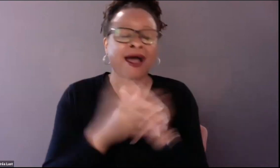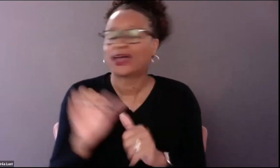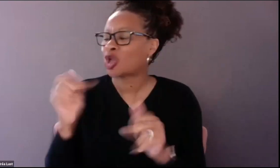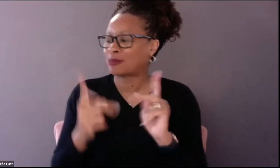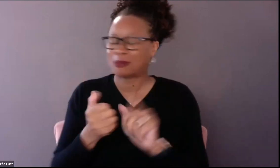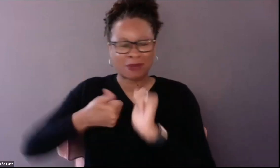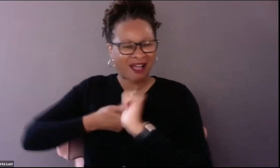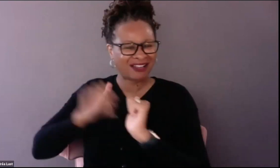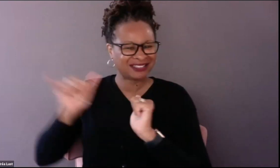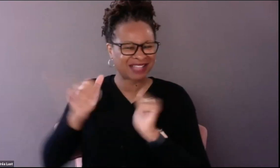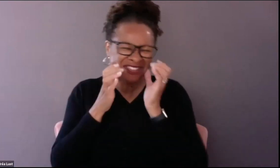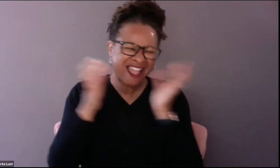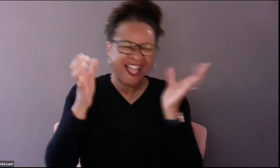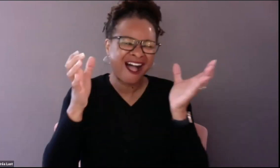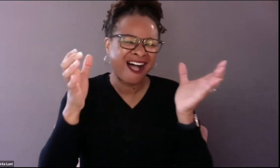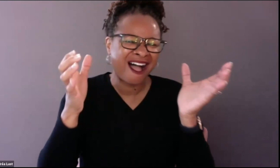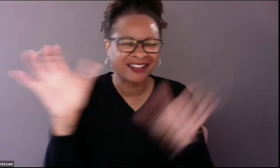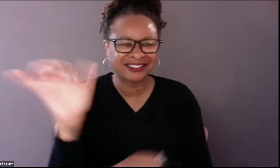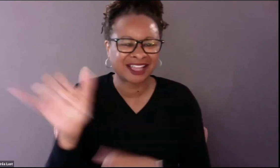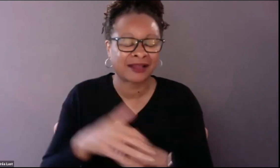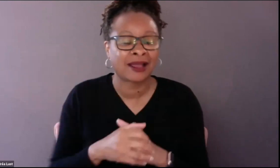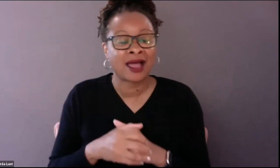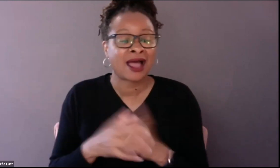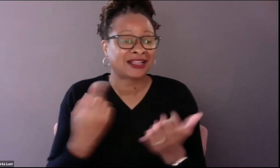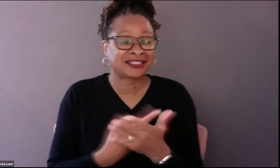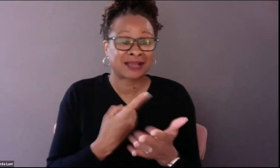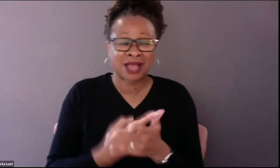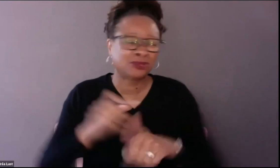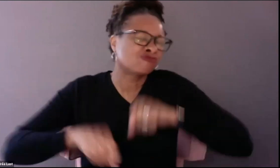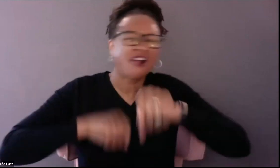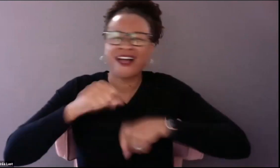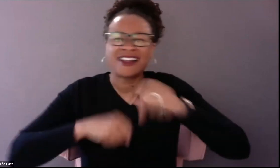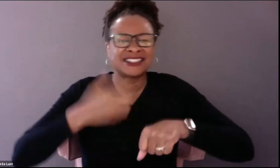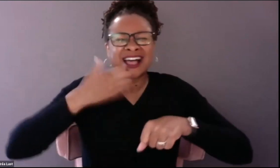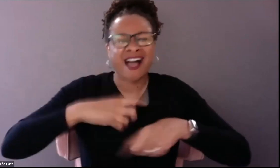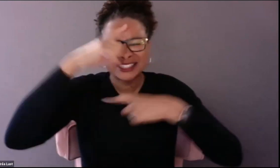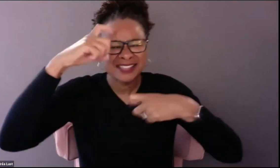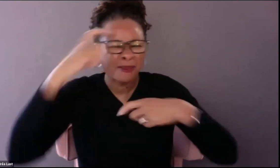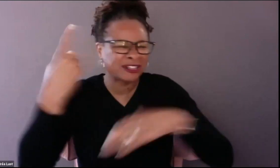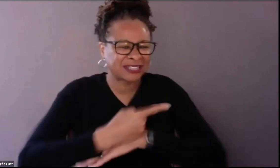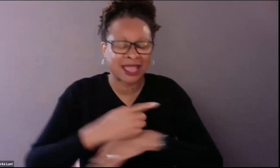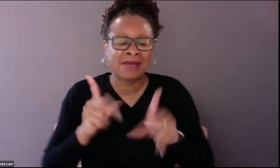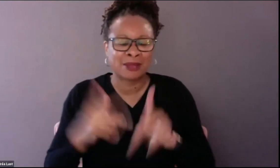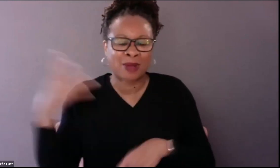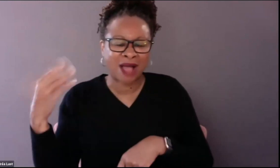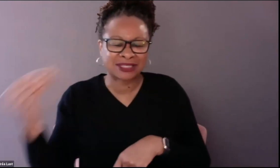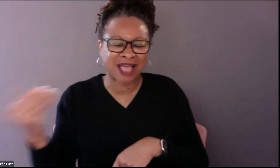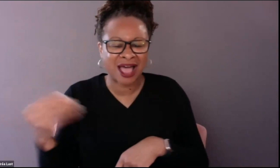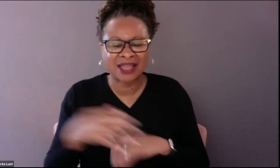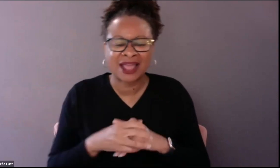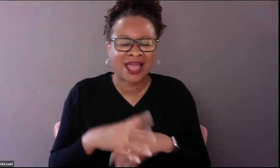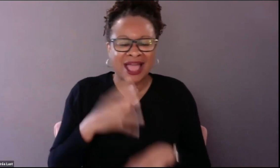yo. Sometimes we go down some blocks on a hot summer day and people outside and they barbecuing and we come doing our